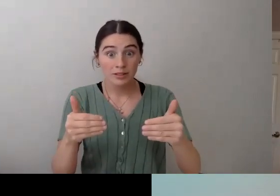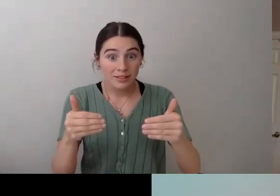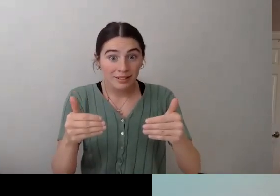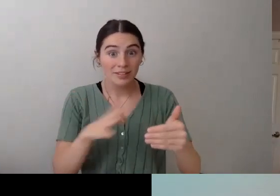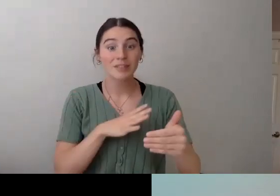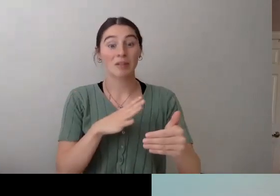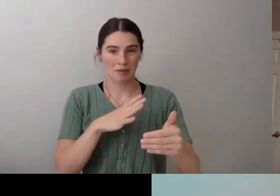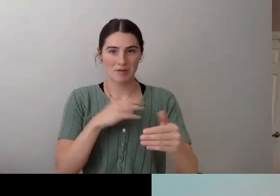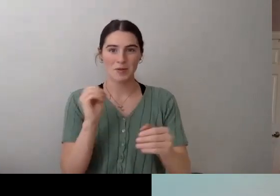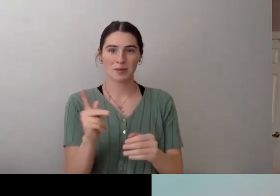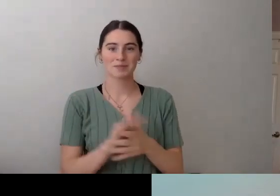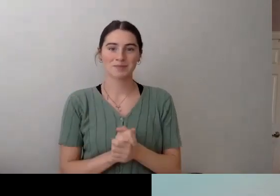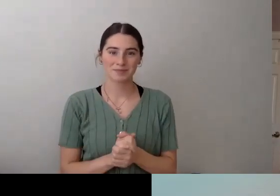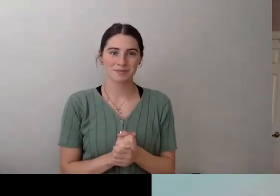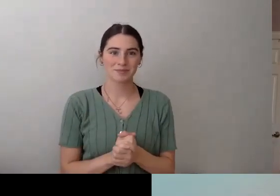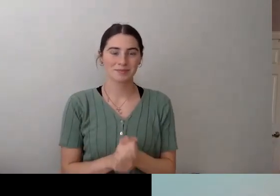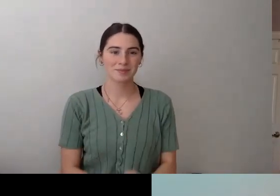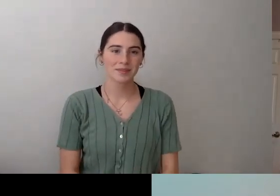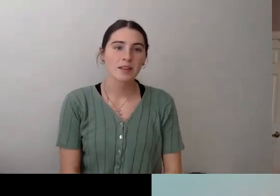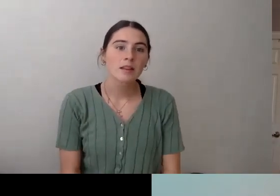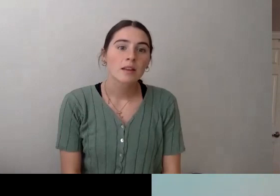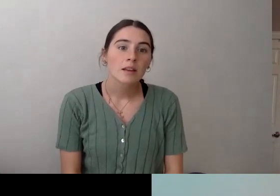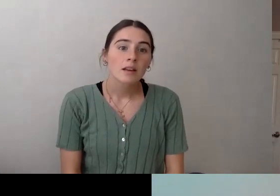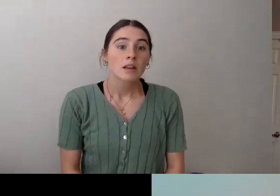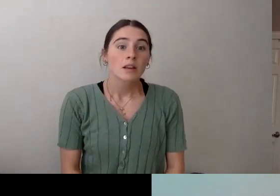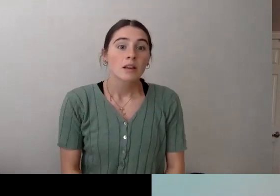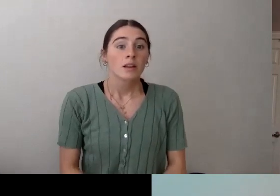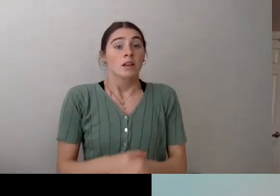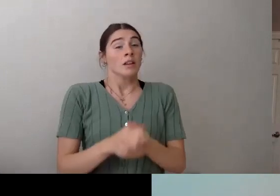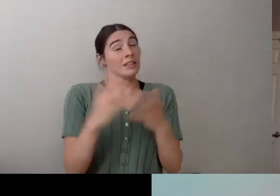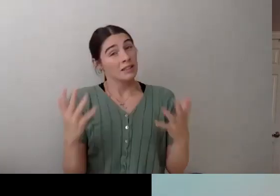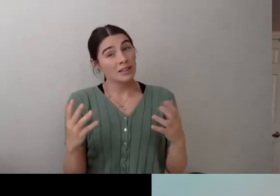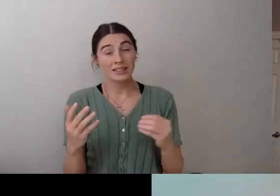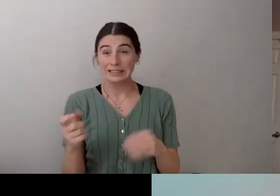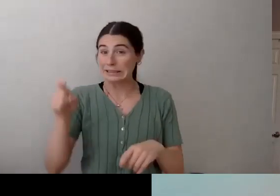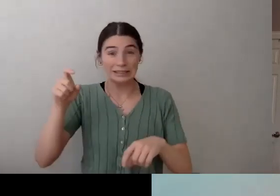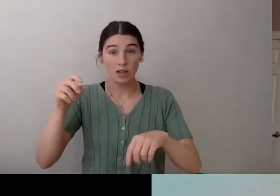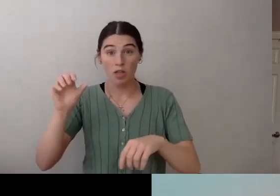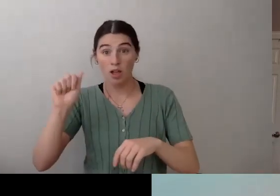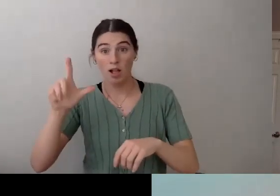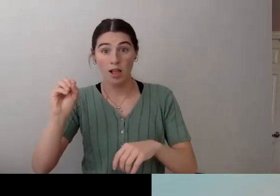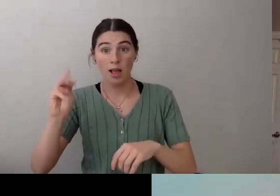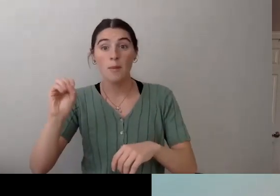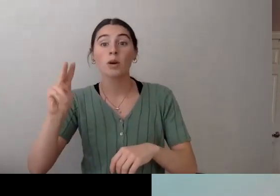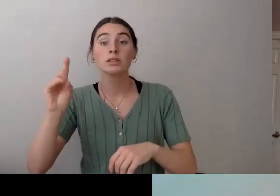Okay, so in order to prepare the almond flour, you can't just use it dry like breadcrumbs.